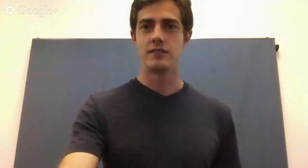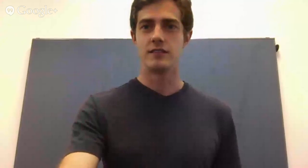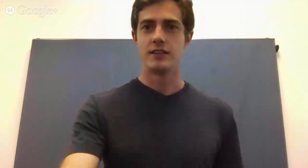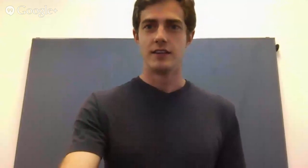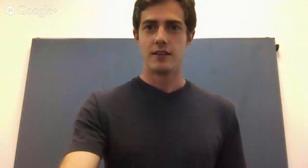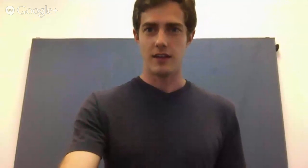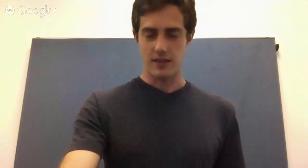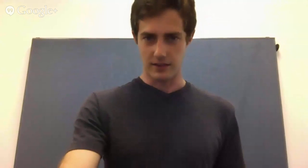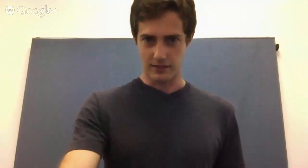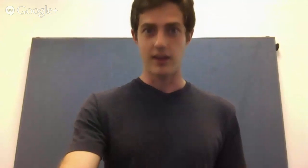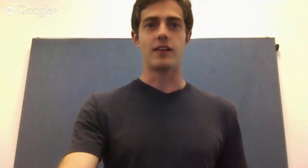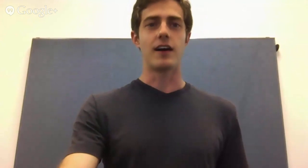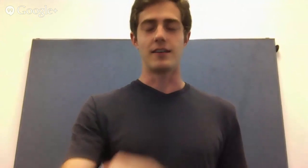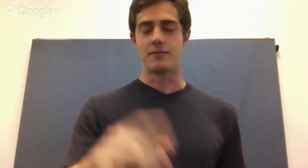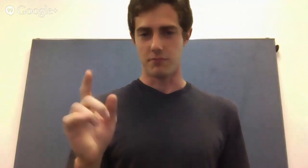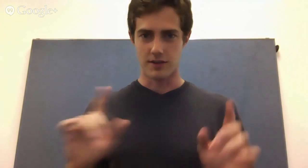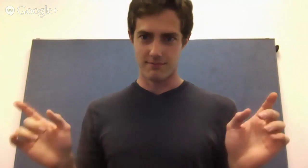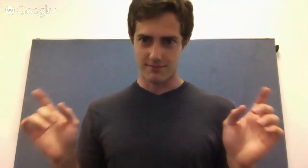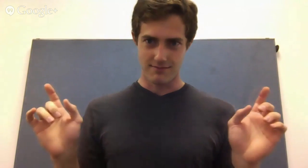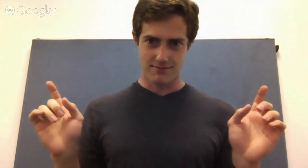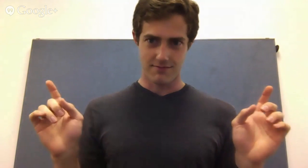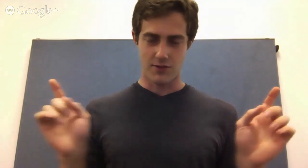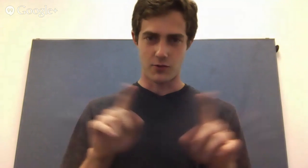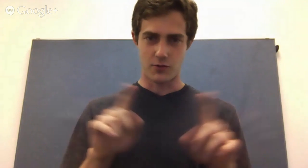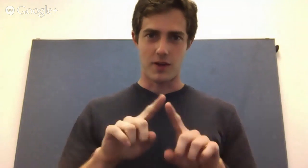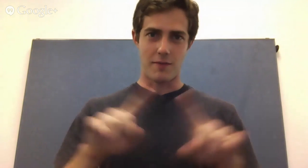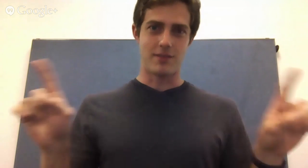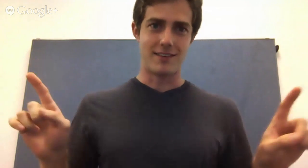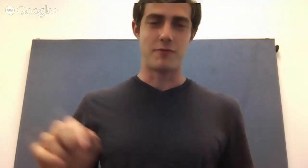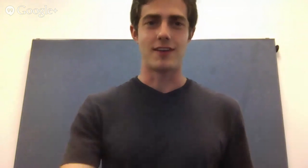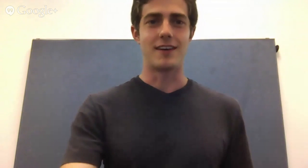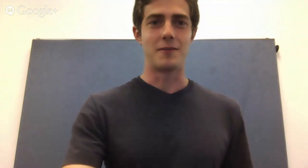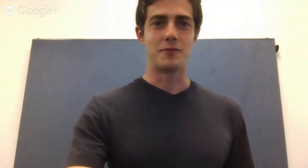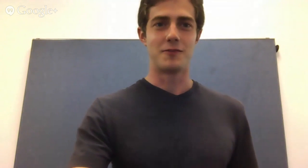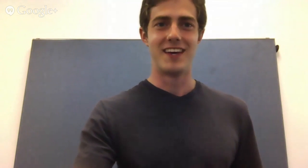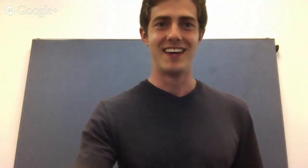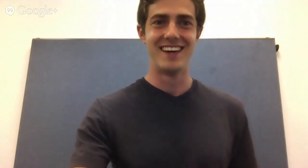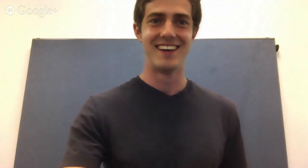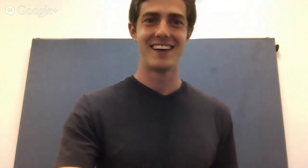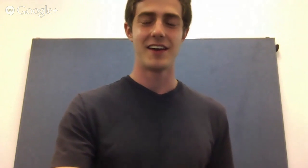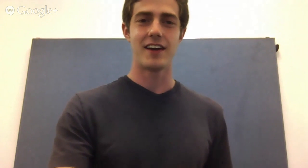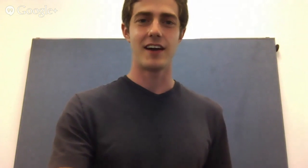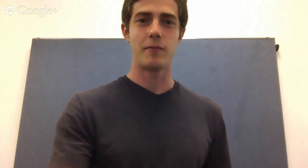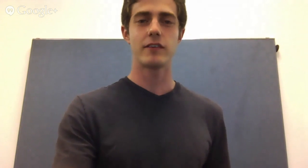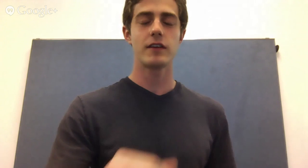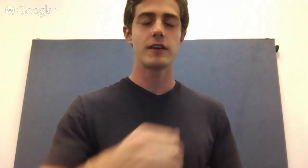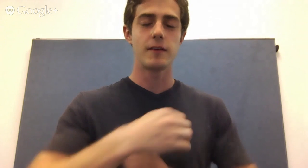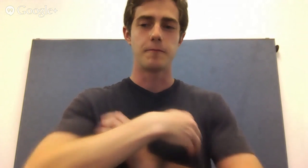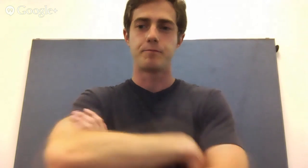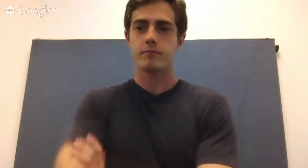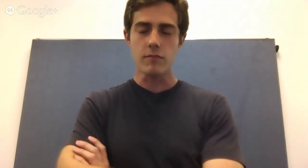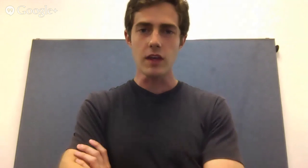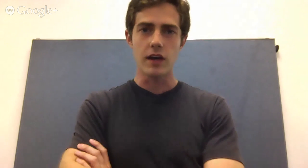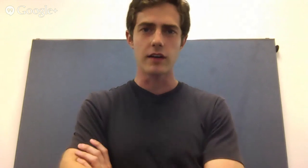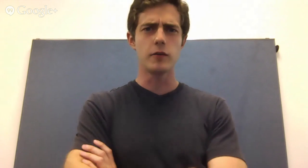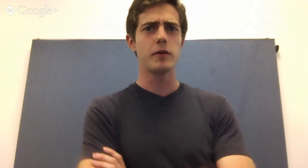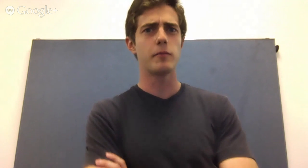and then sign a lot, but those will happen at different times. Basically, a little